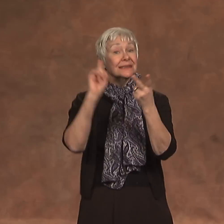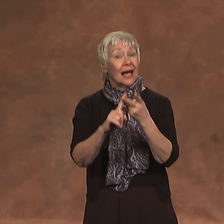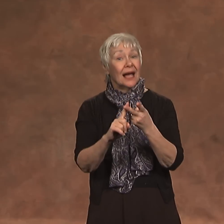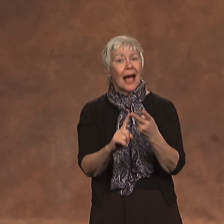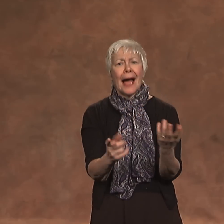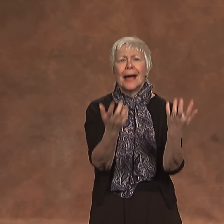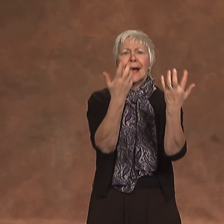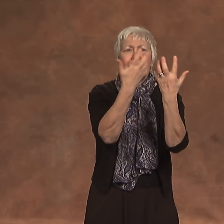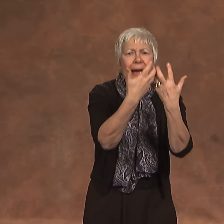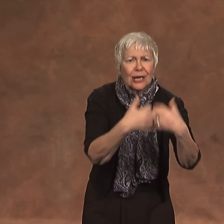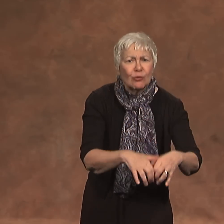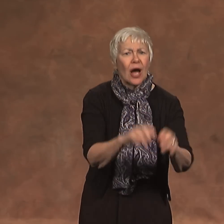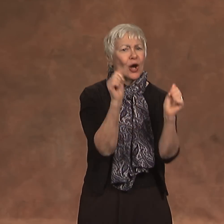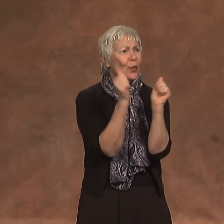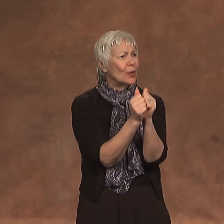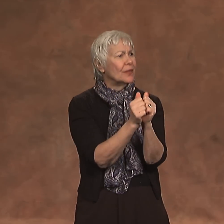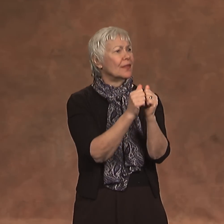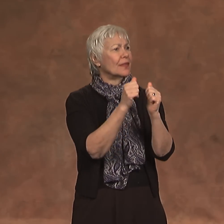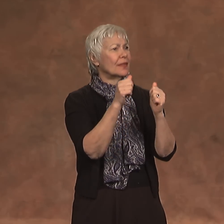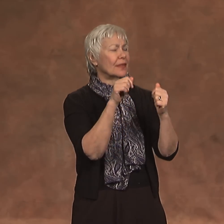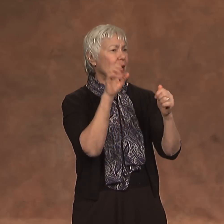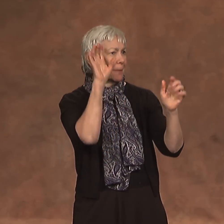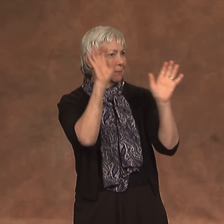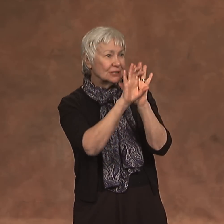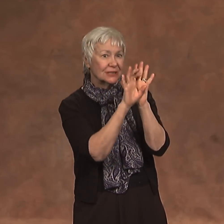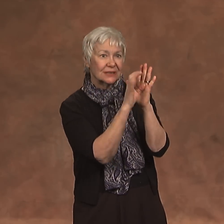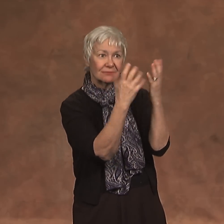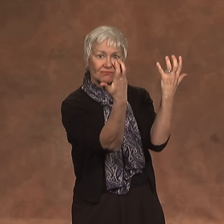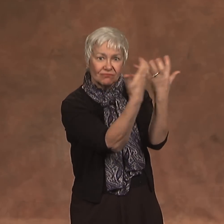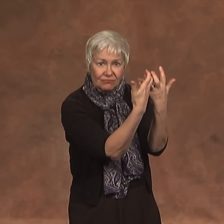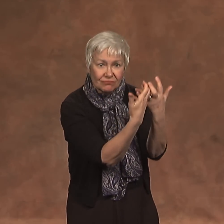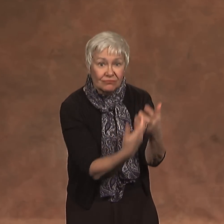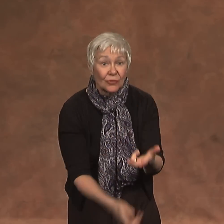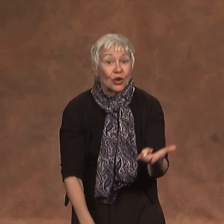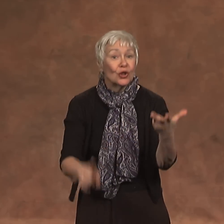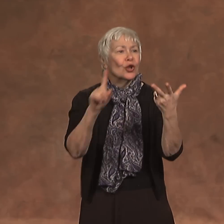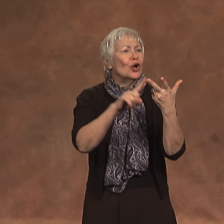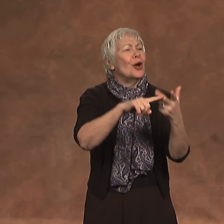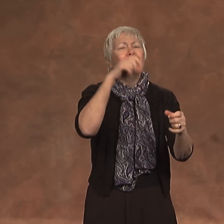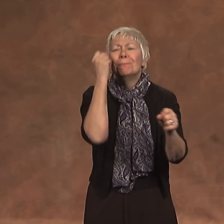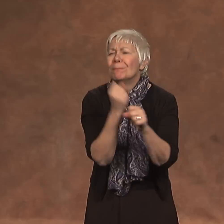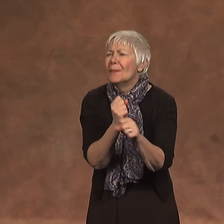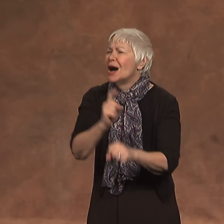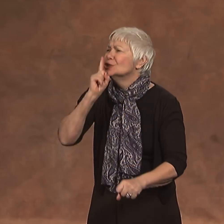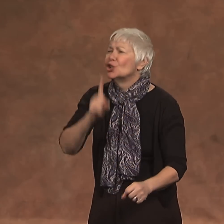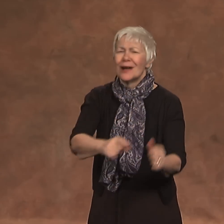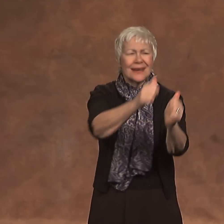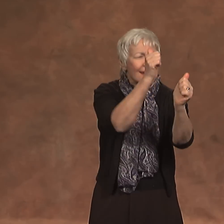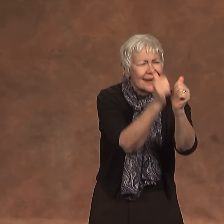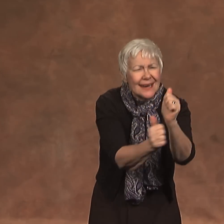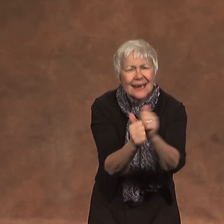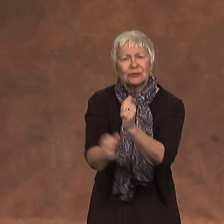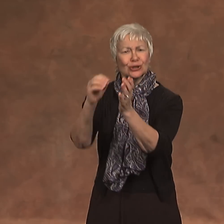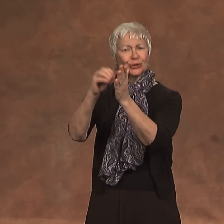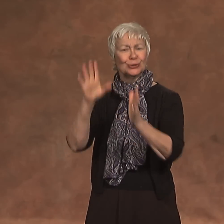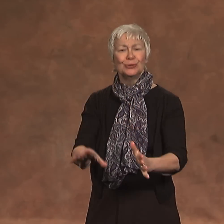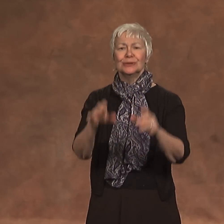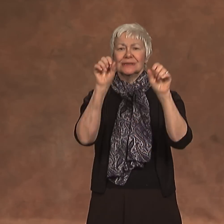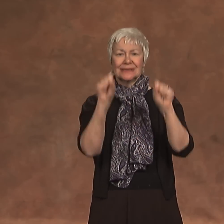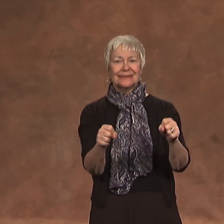Second, integrate the teacher's instructions with relevant props. And third, make sure that every student in the